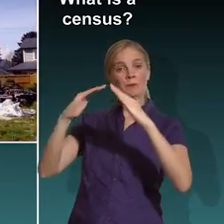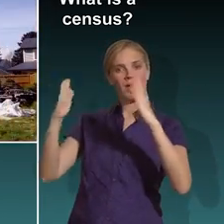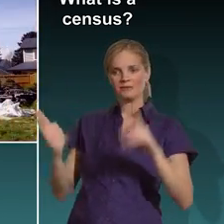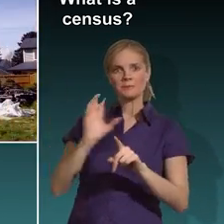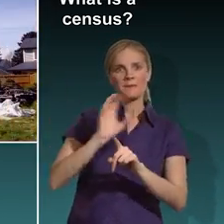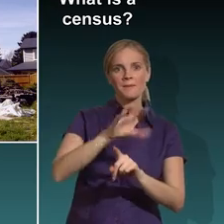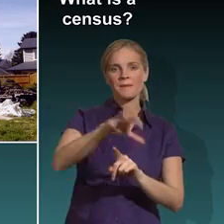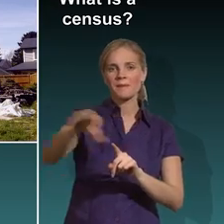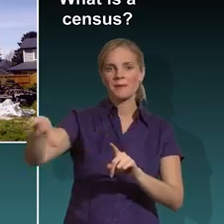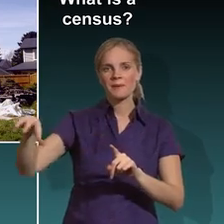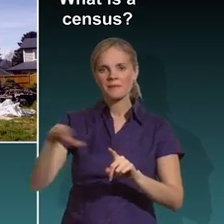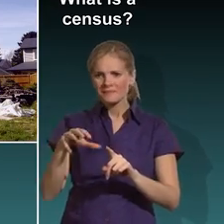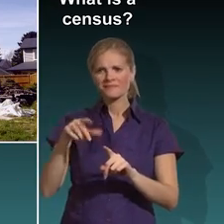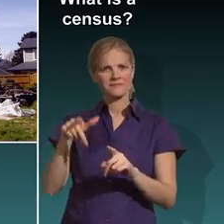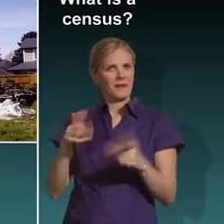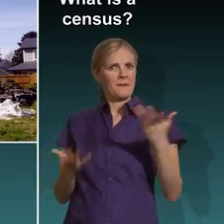or a housing development.